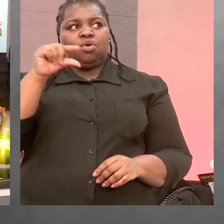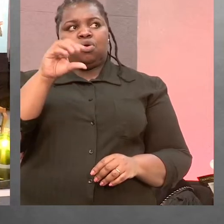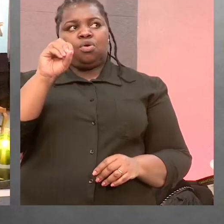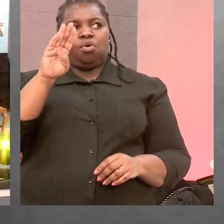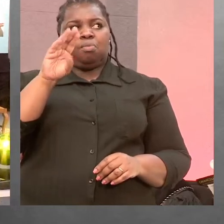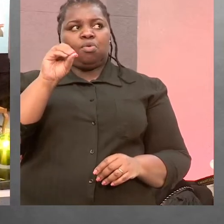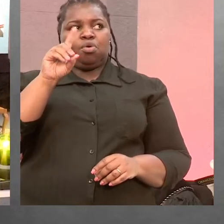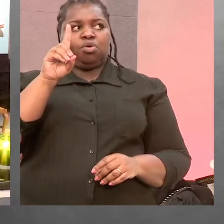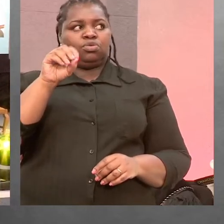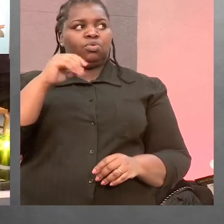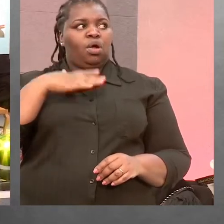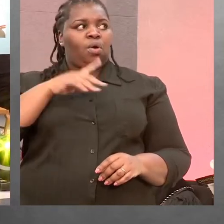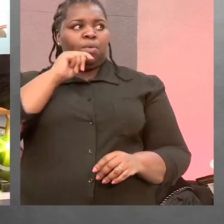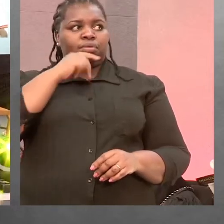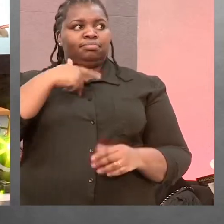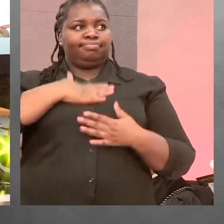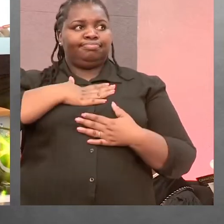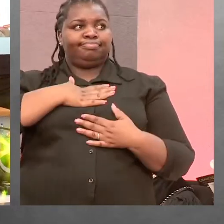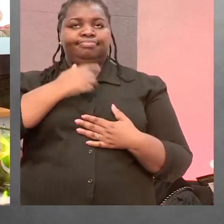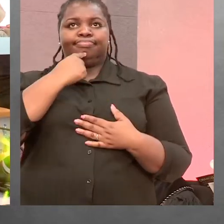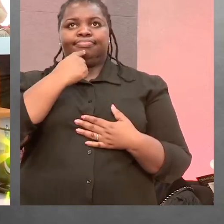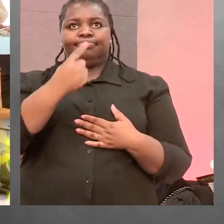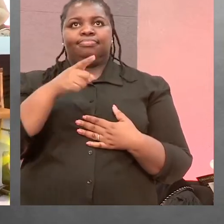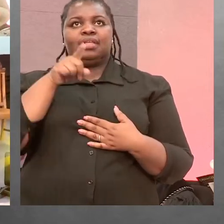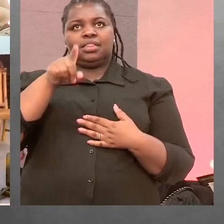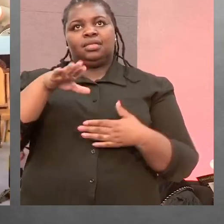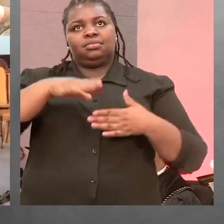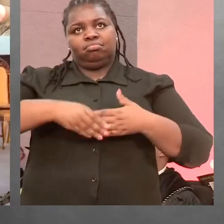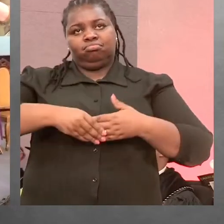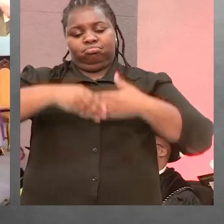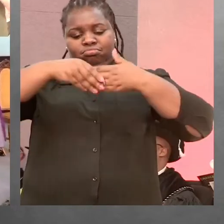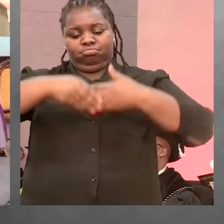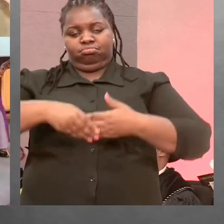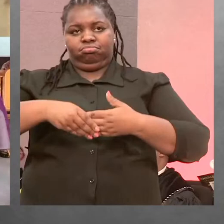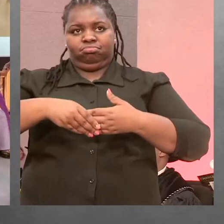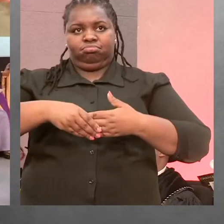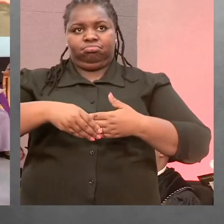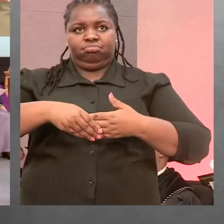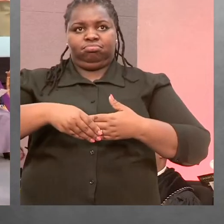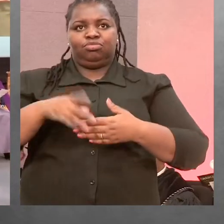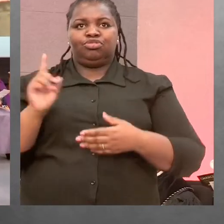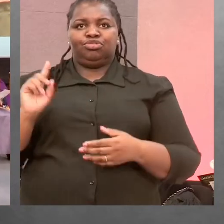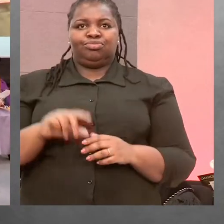I want to dedicate this congratulatory message to you.